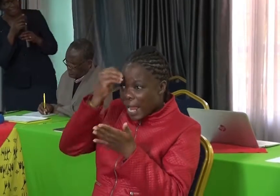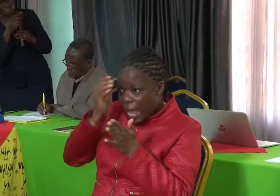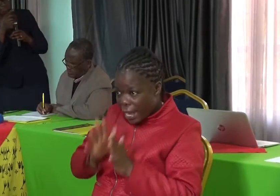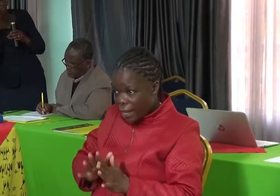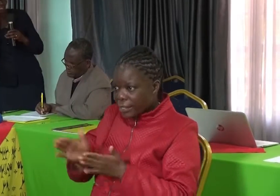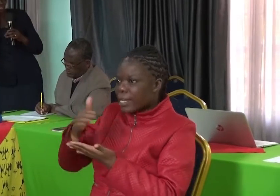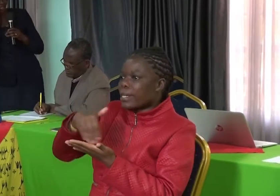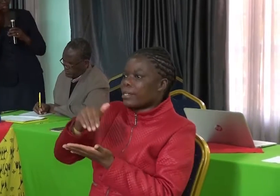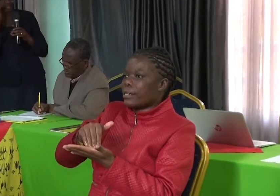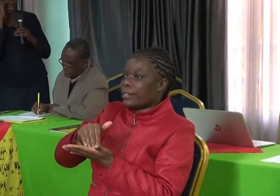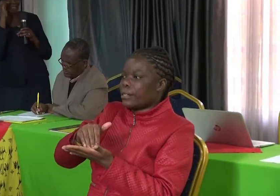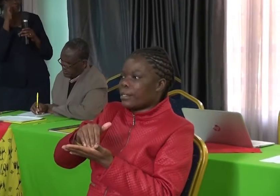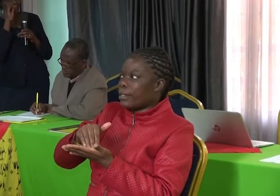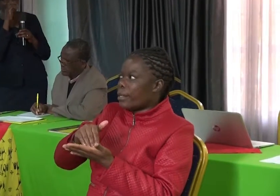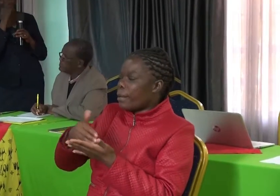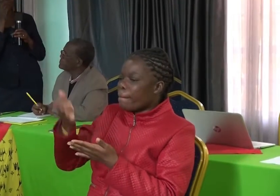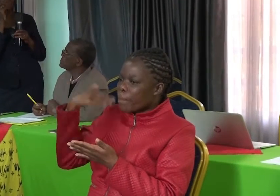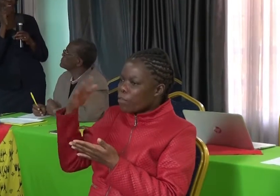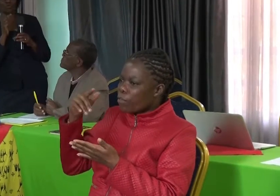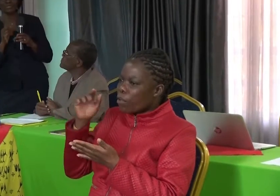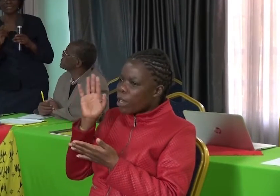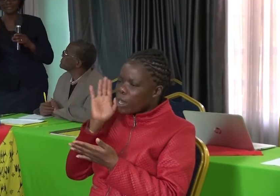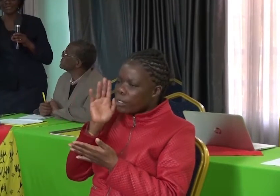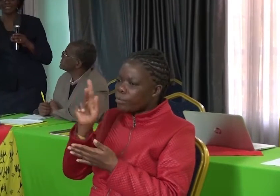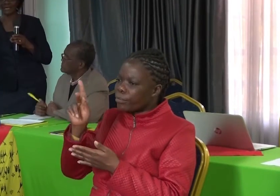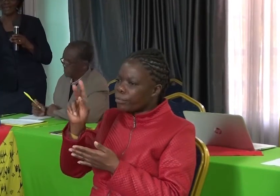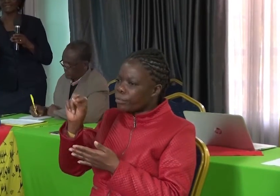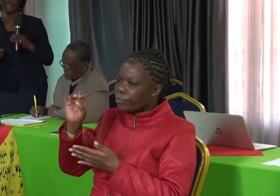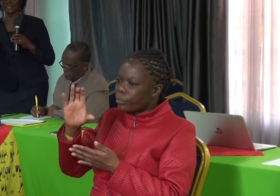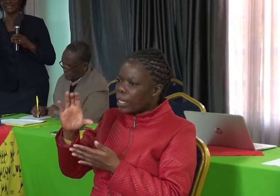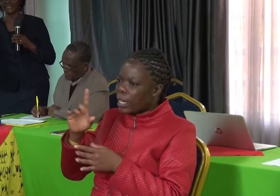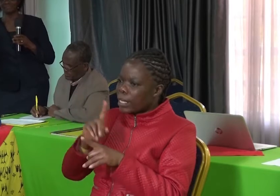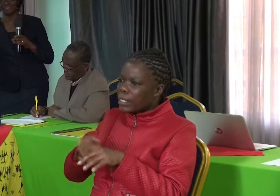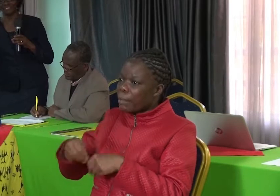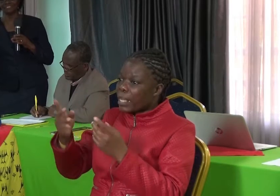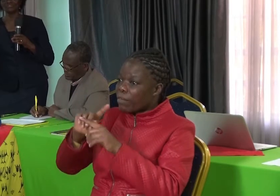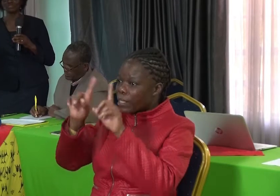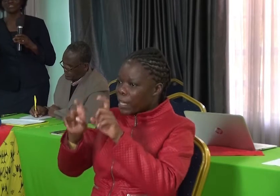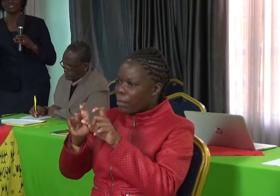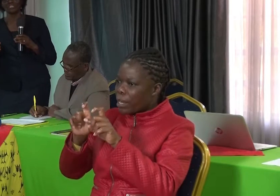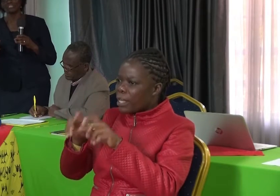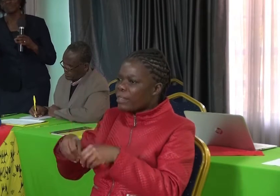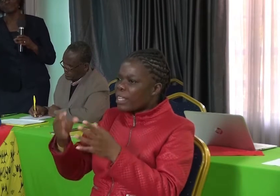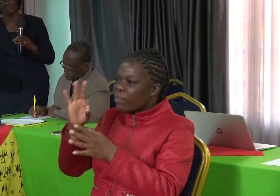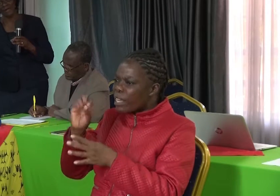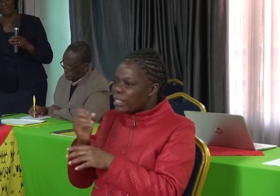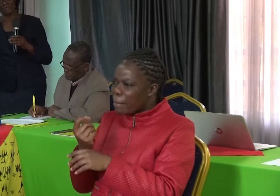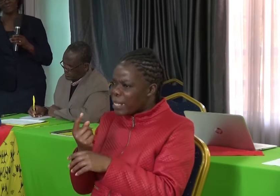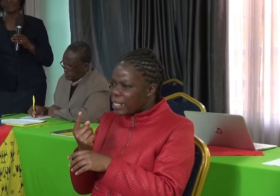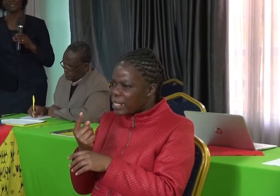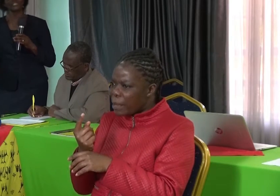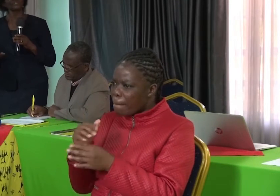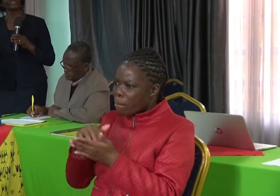her respond, she said, NEC, when they give exam and then they add 30 minutes, it's not